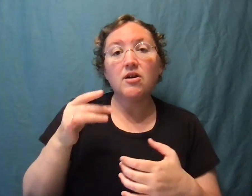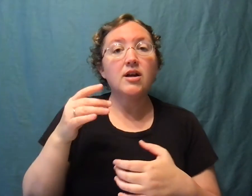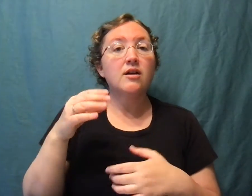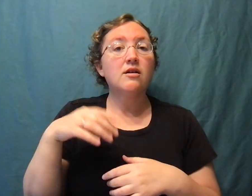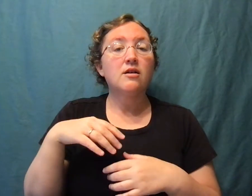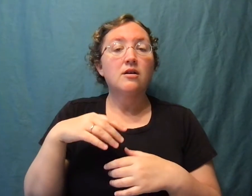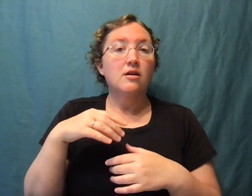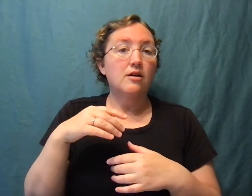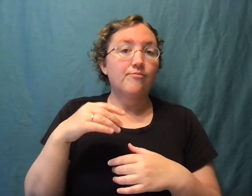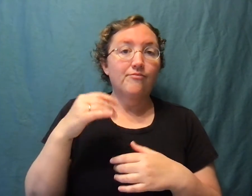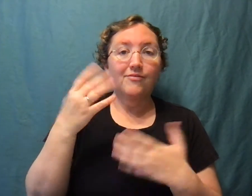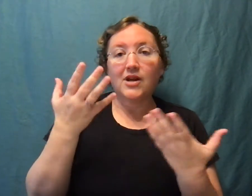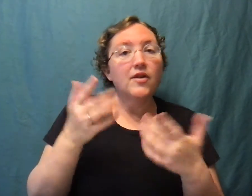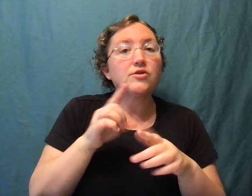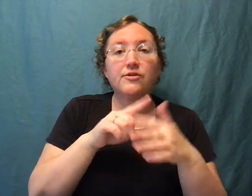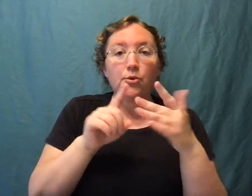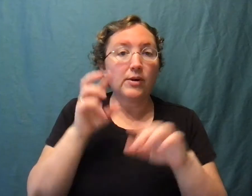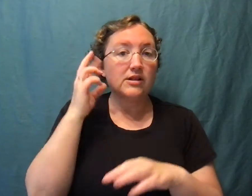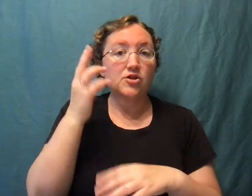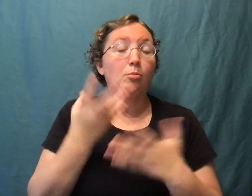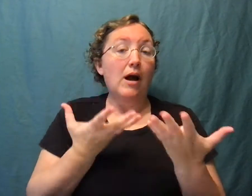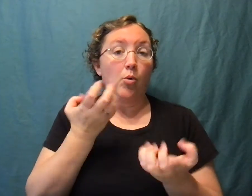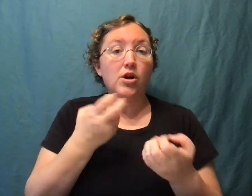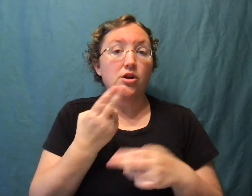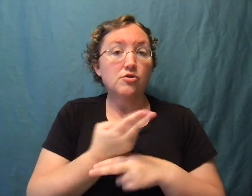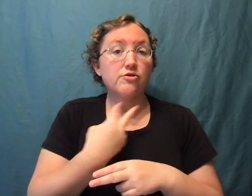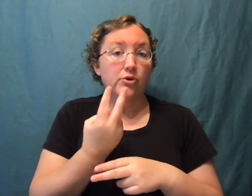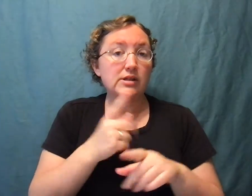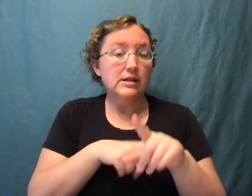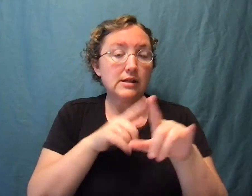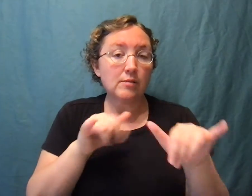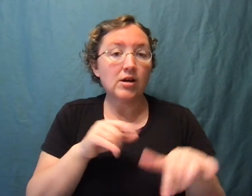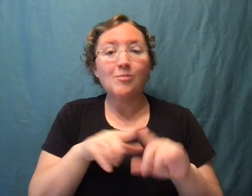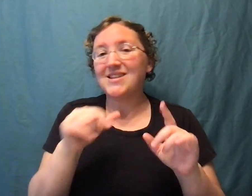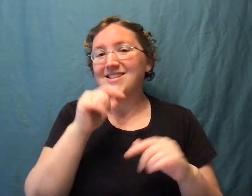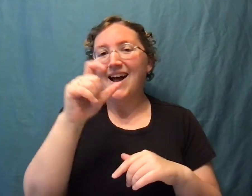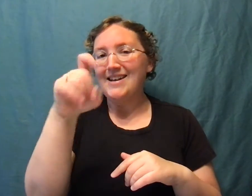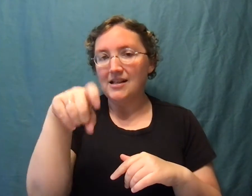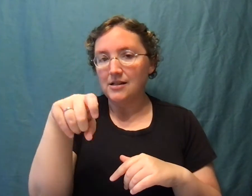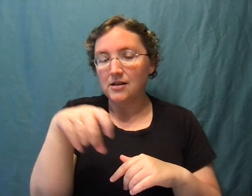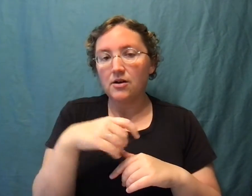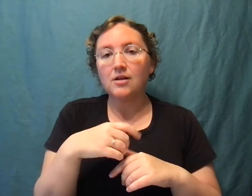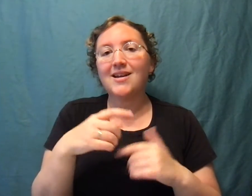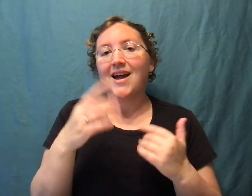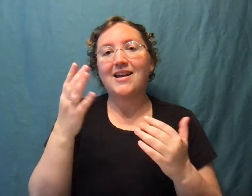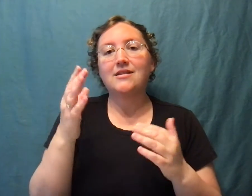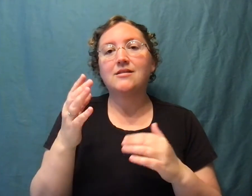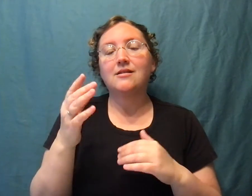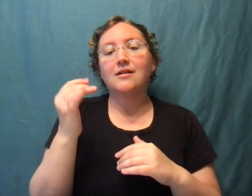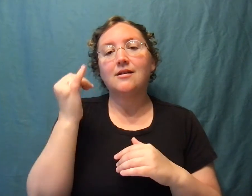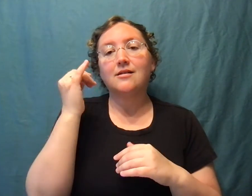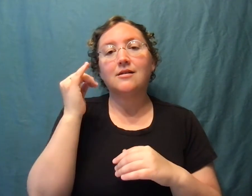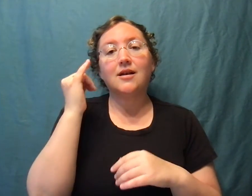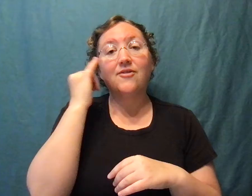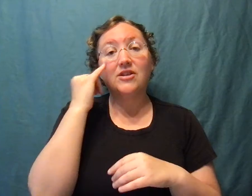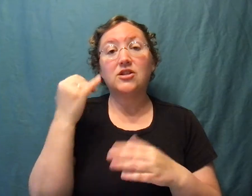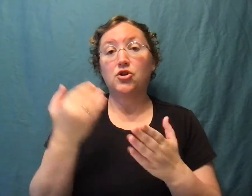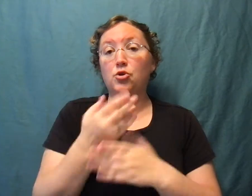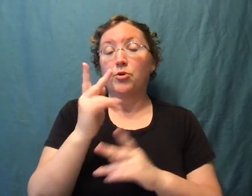hearing, there's different reasons you might want to use your voice at the same time, but it's not necessary. And if it's a new person